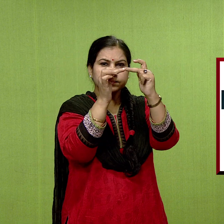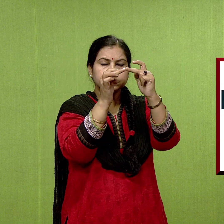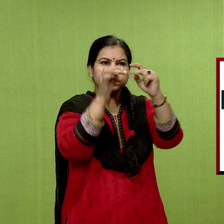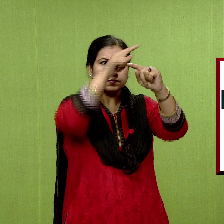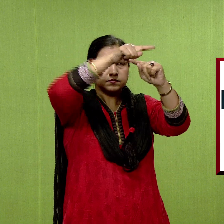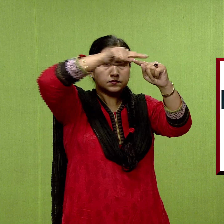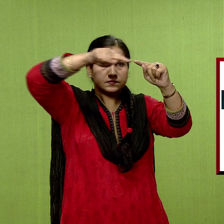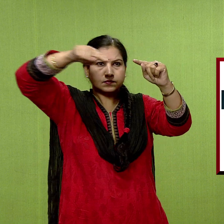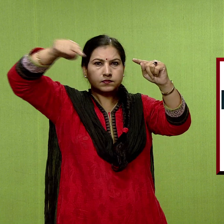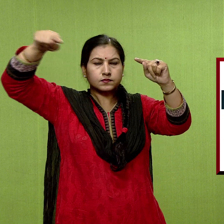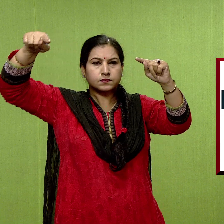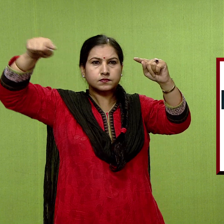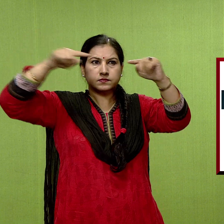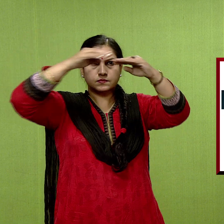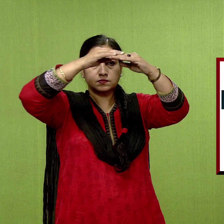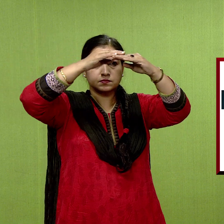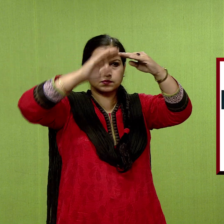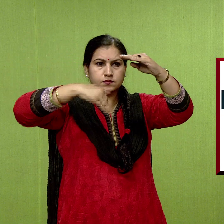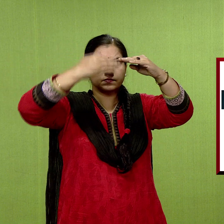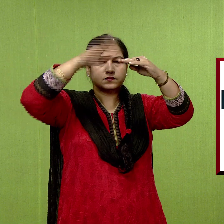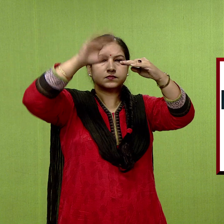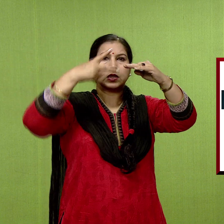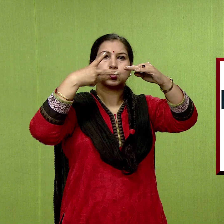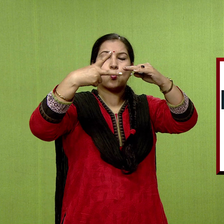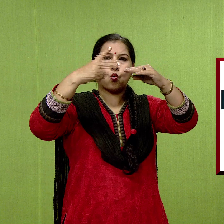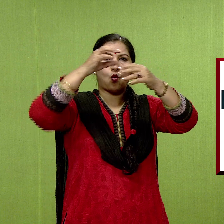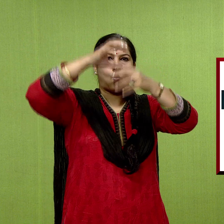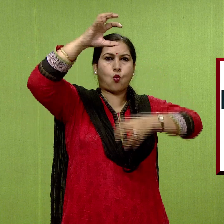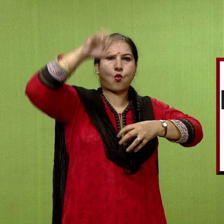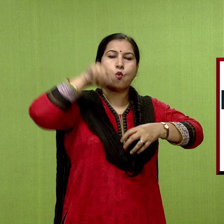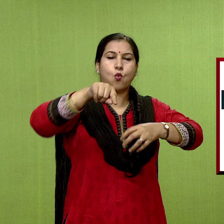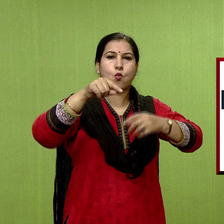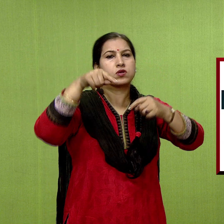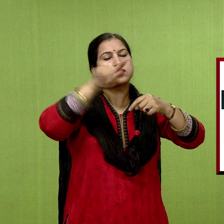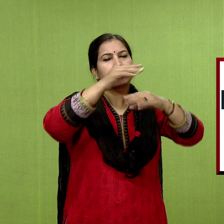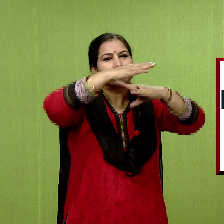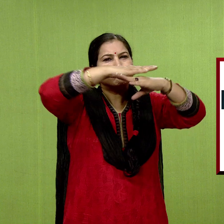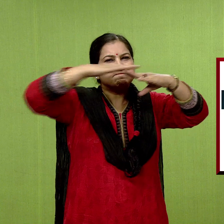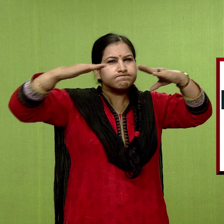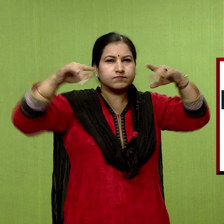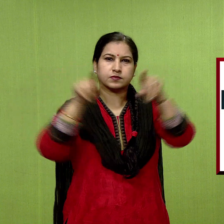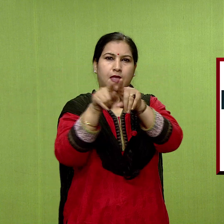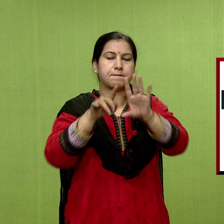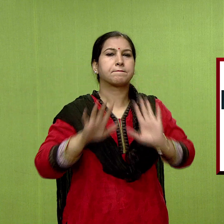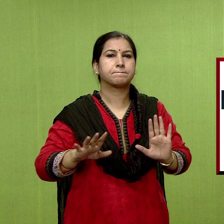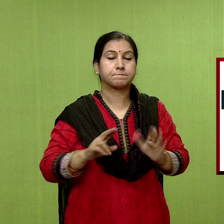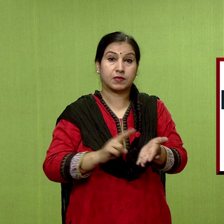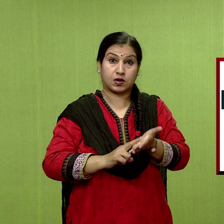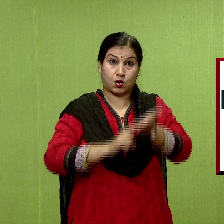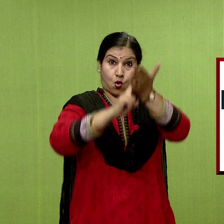and it divides the country into almost two equal parts. North of this latitude